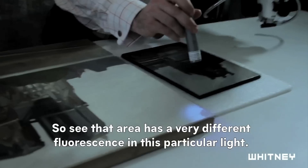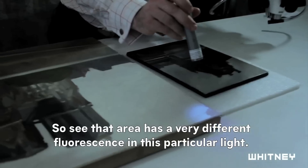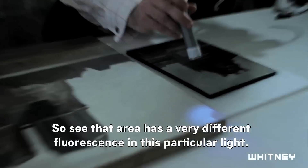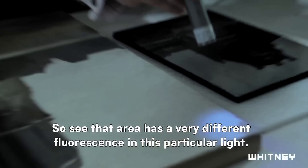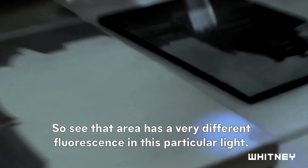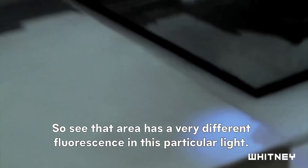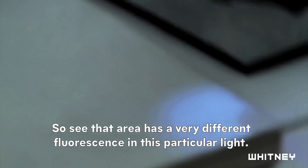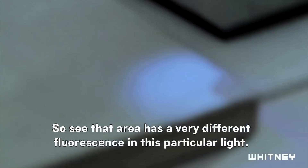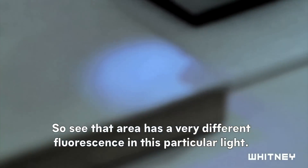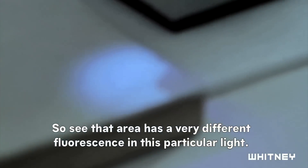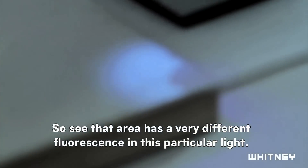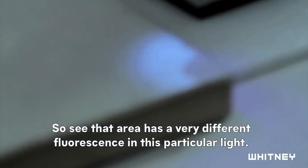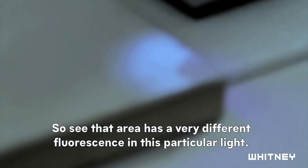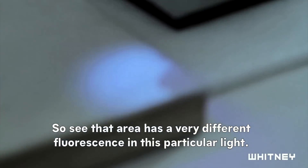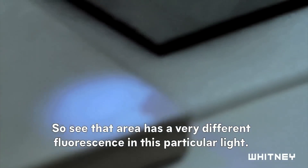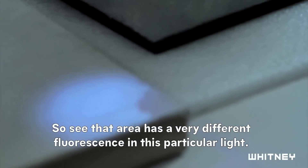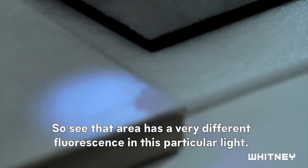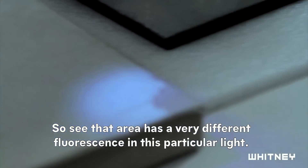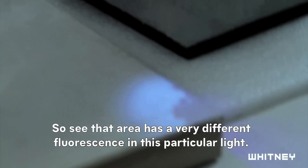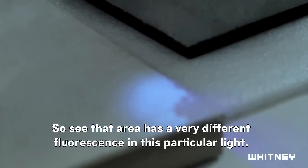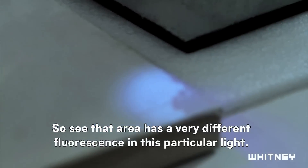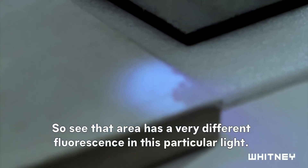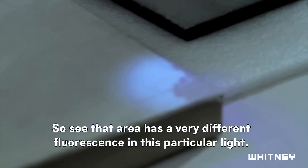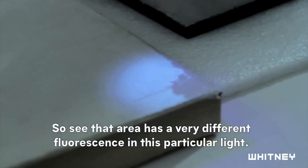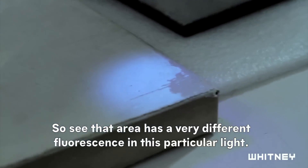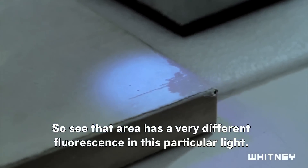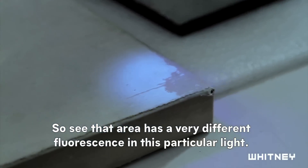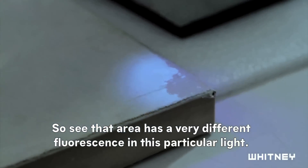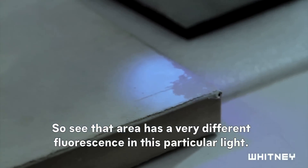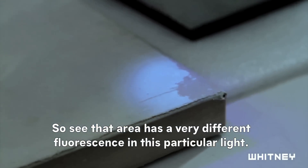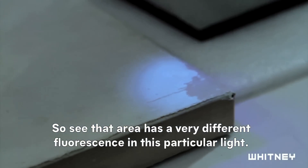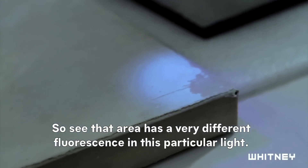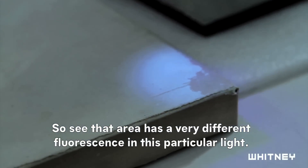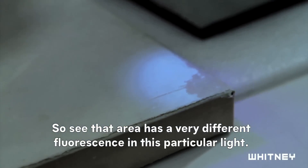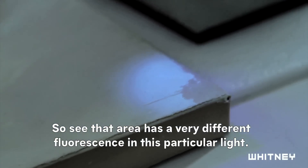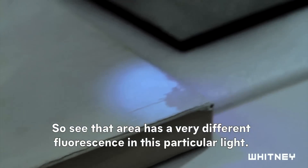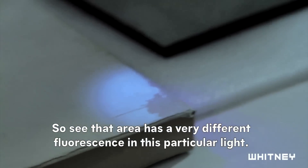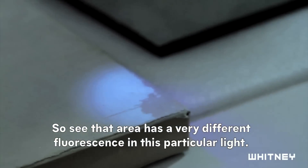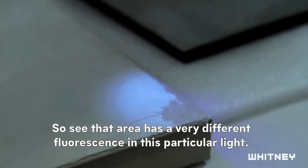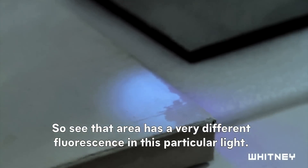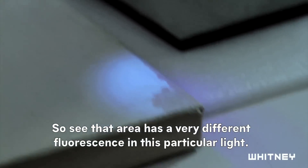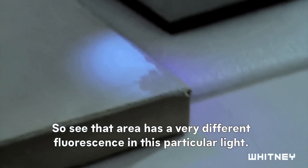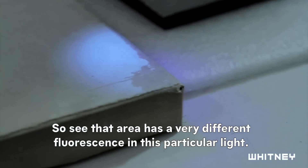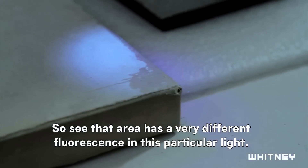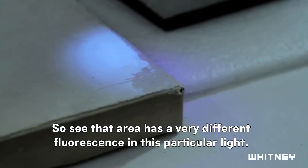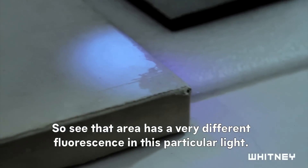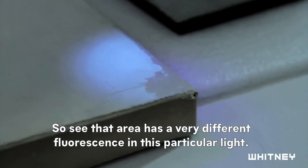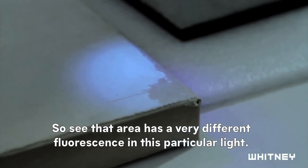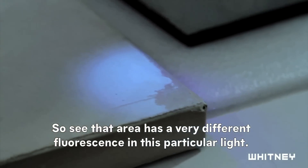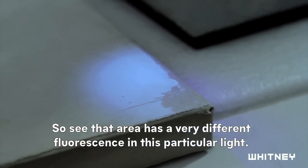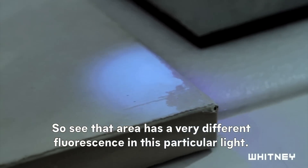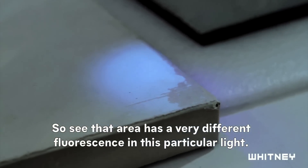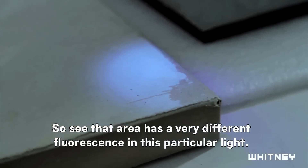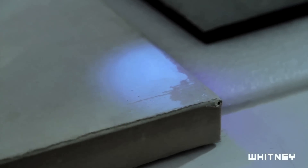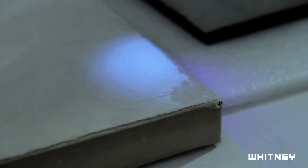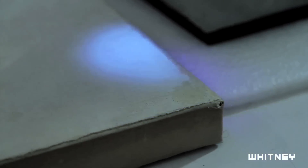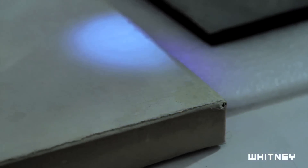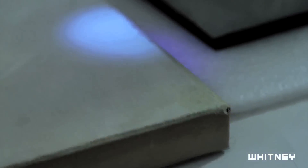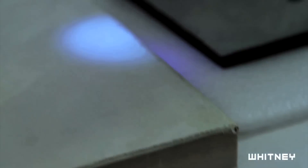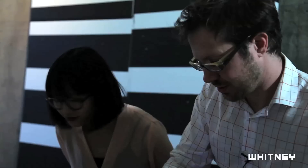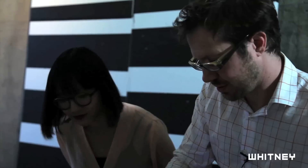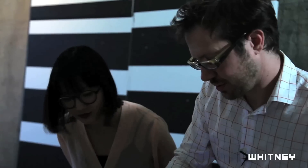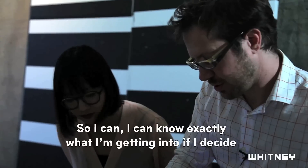So, yeah. So, see that area has a very different fluorescence in this particular light.